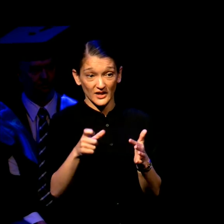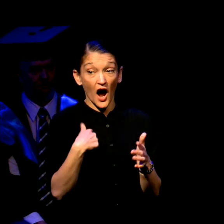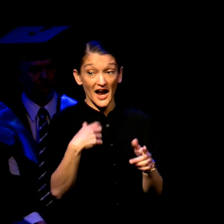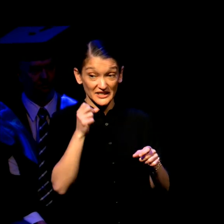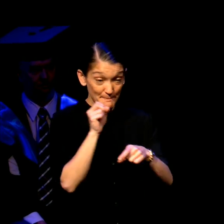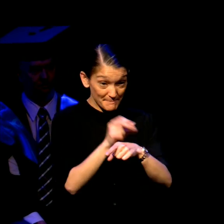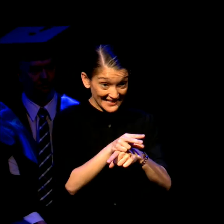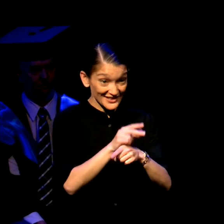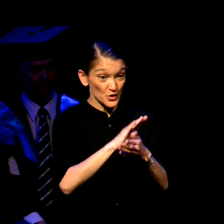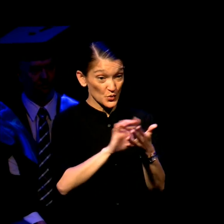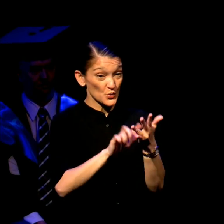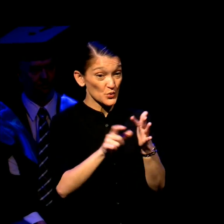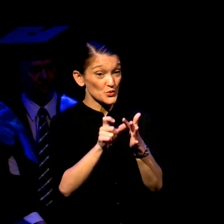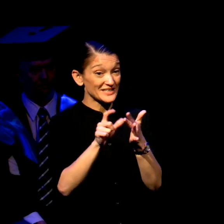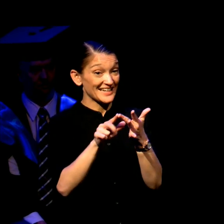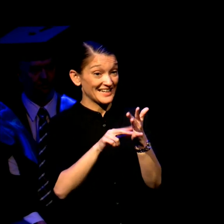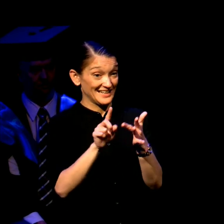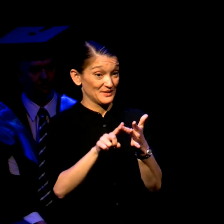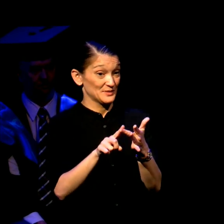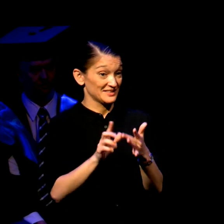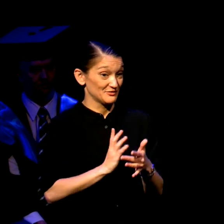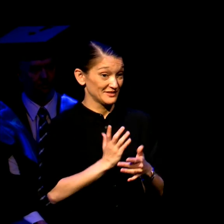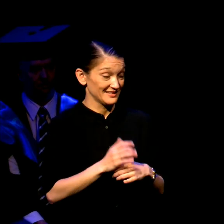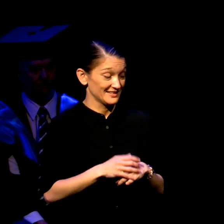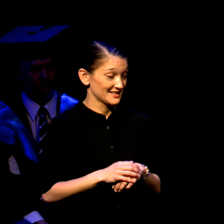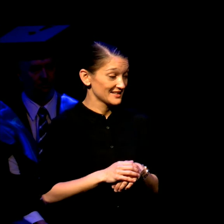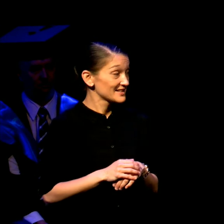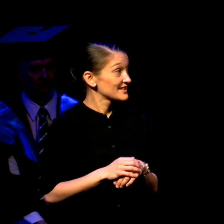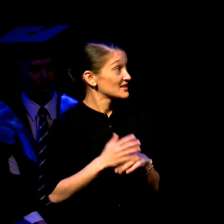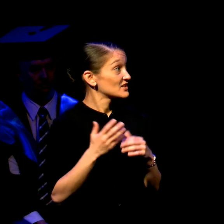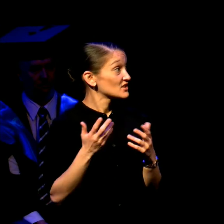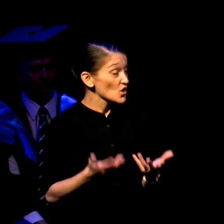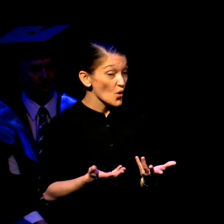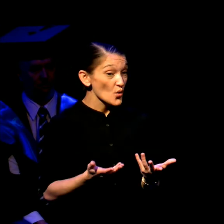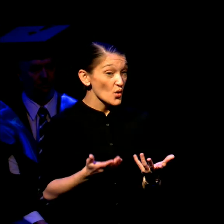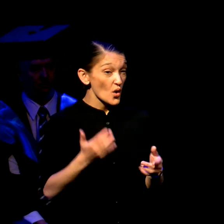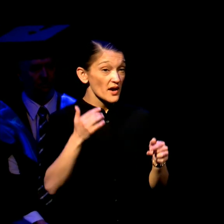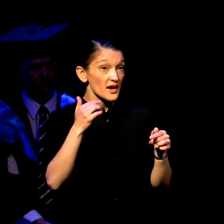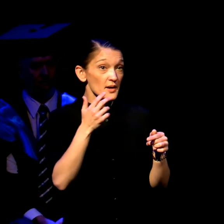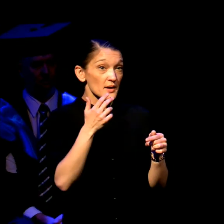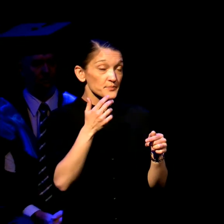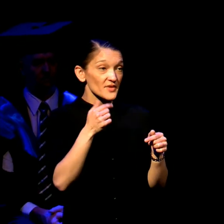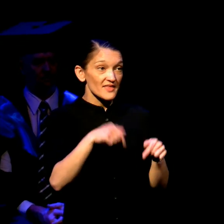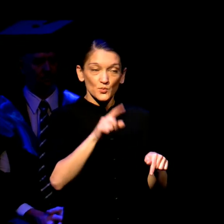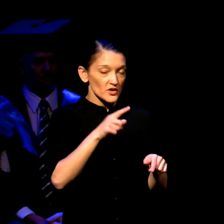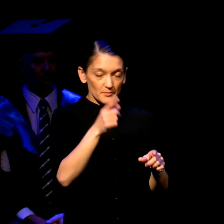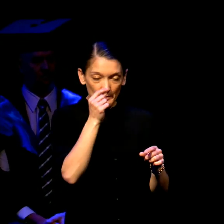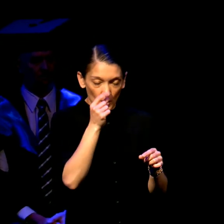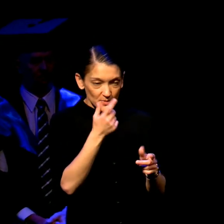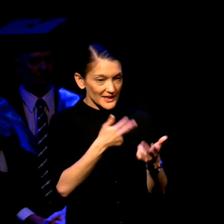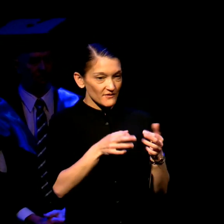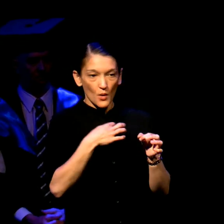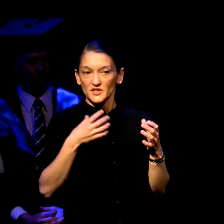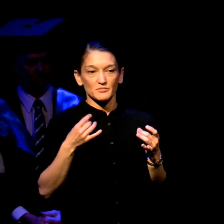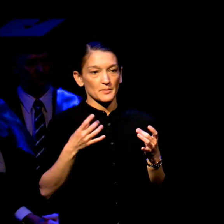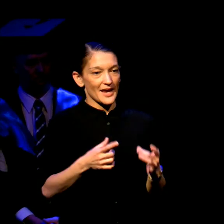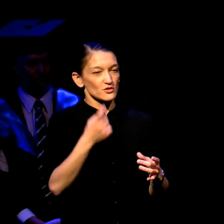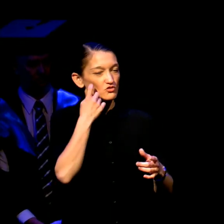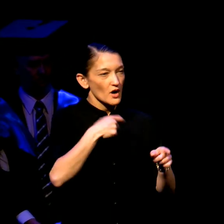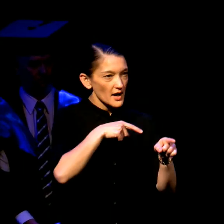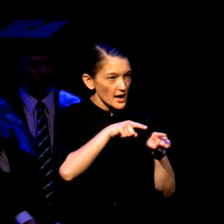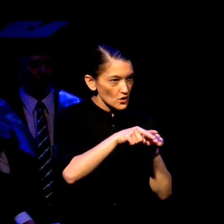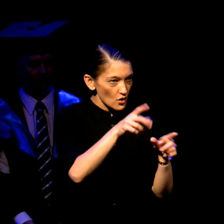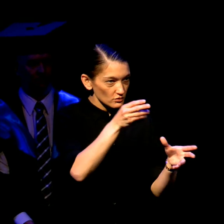Houdini himself. This is something that would not have been possible if I wasn't prepared to learn and face my